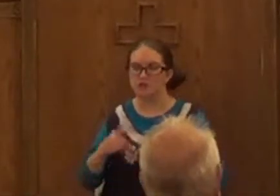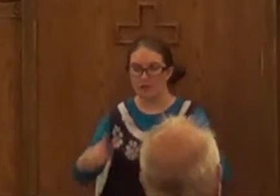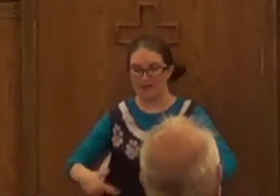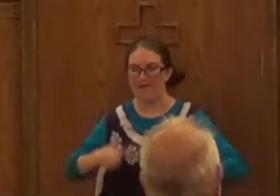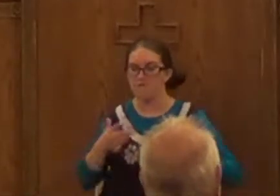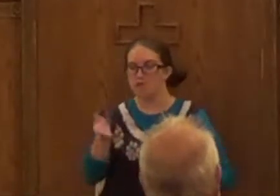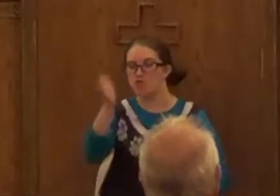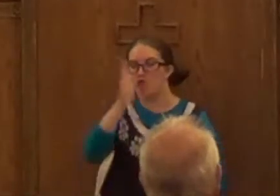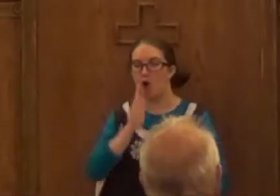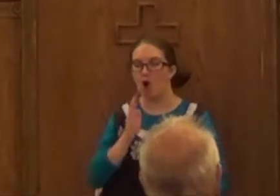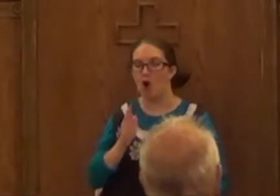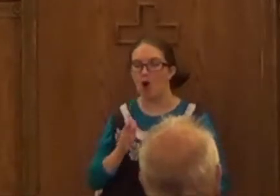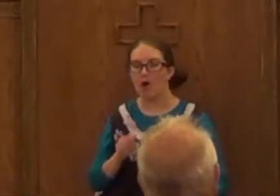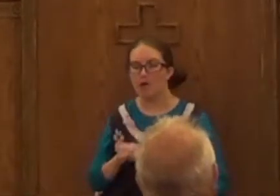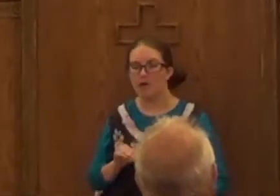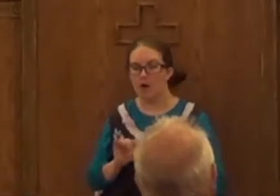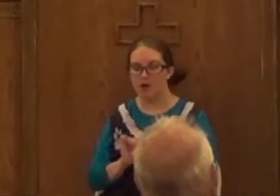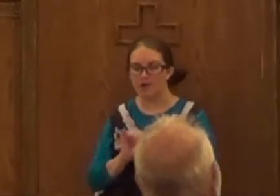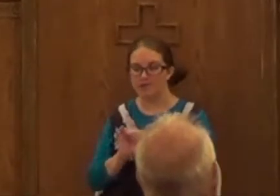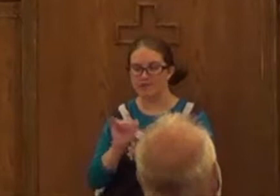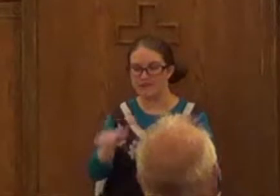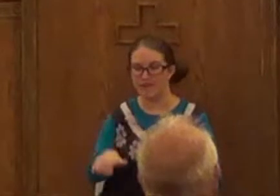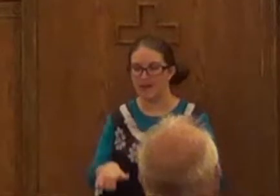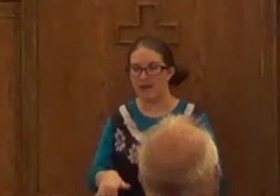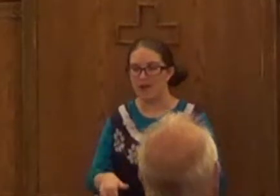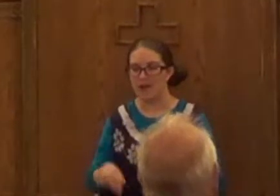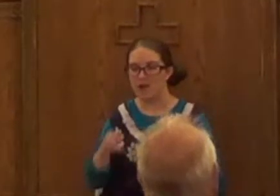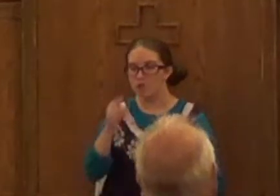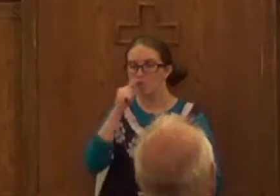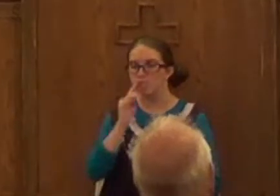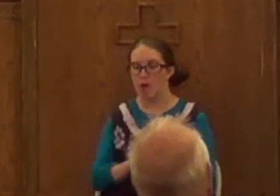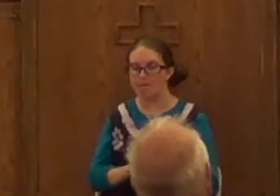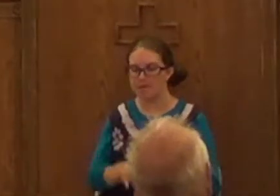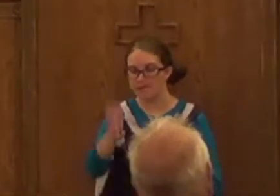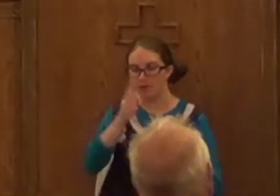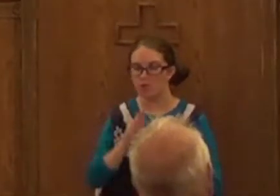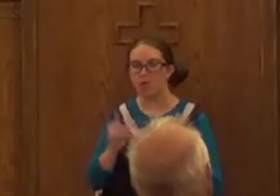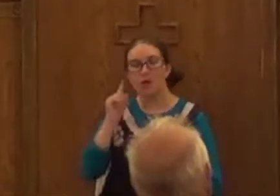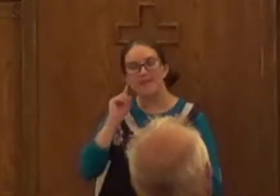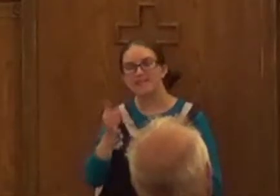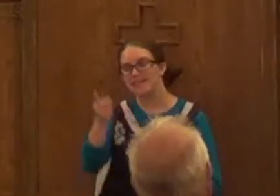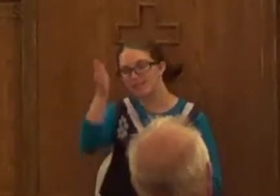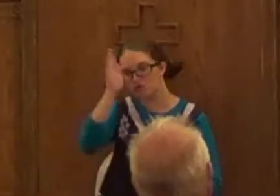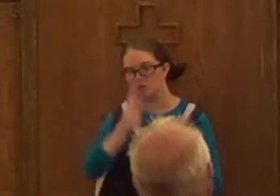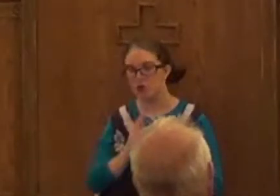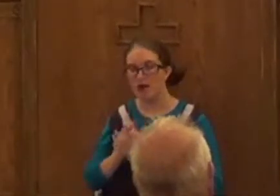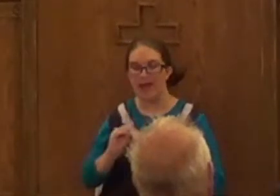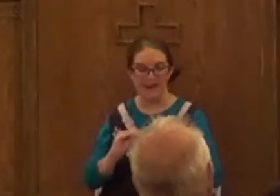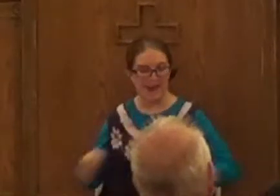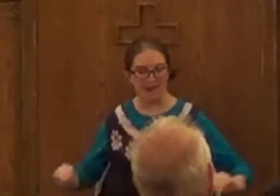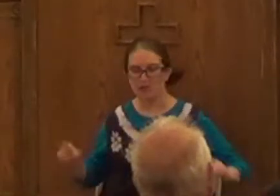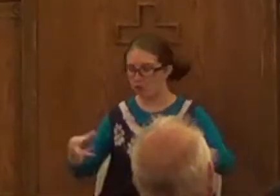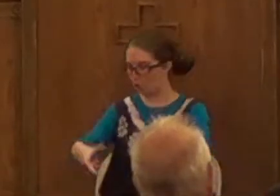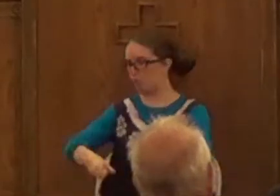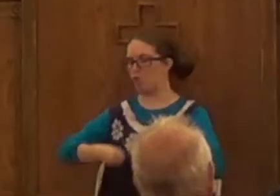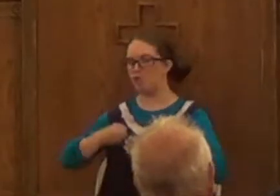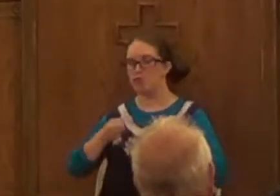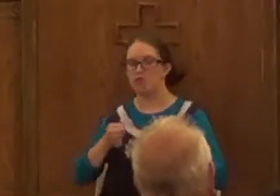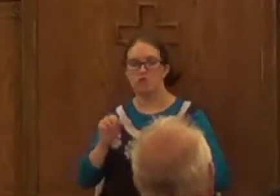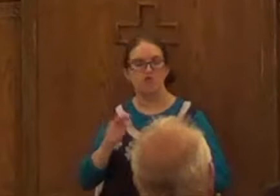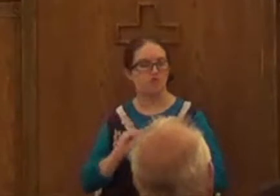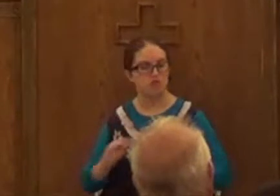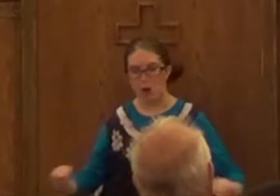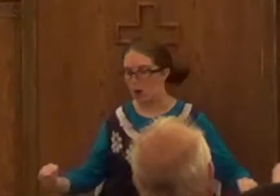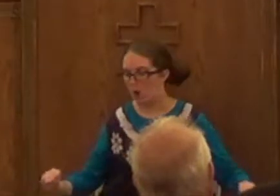for God. You're going to stay in the promises of God. You're going to listen to God, that nothing's pulling you out. There's not going to be a